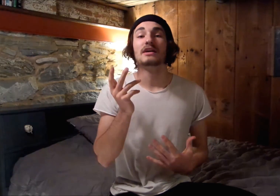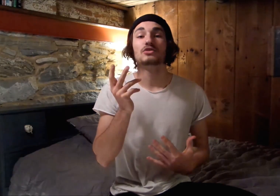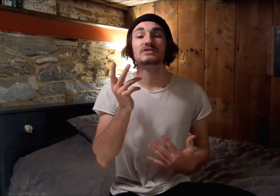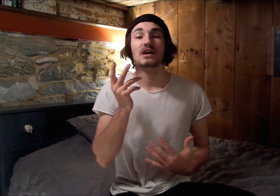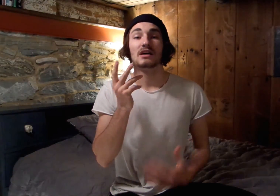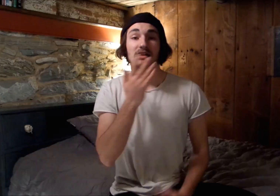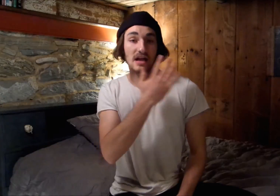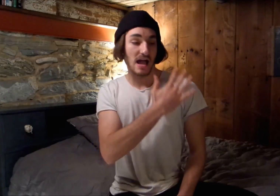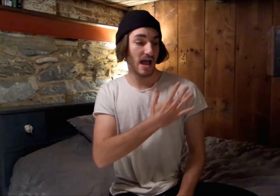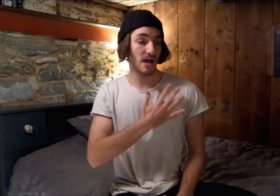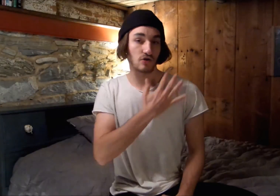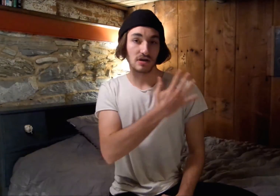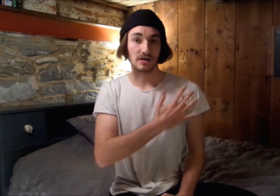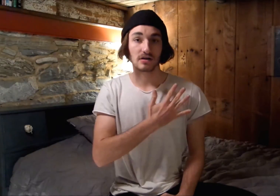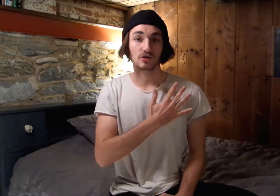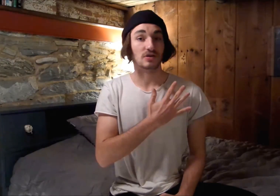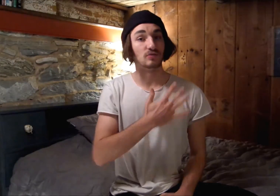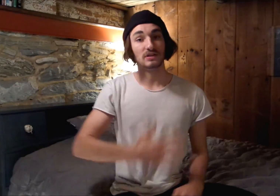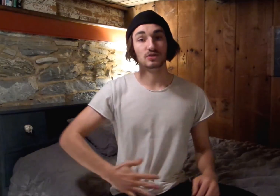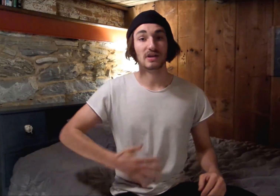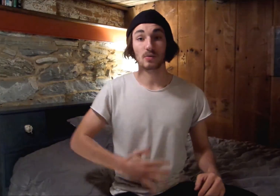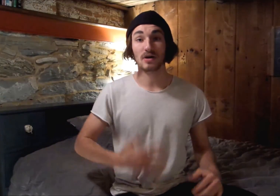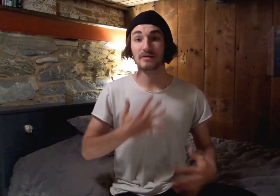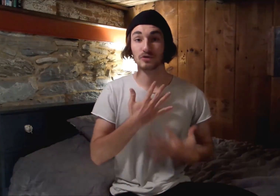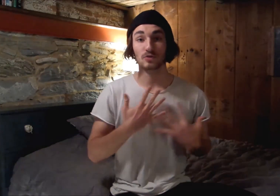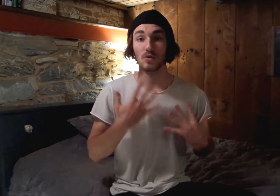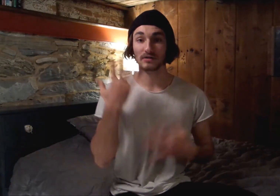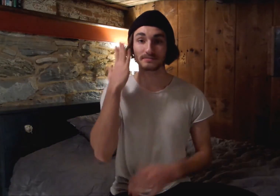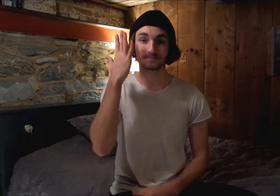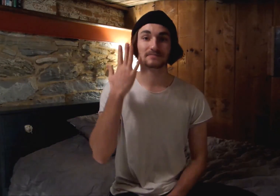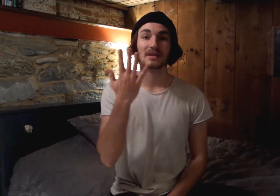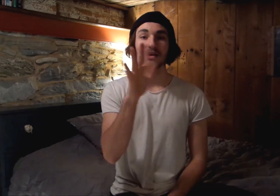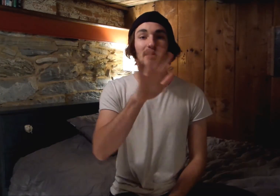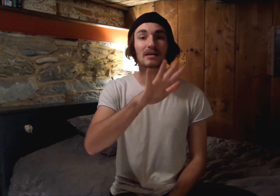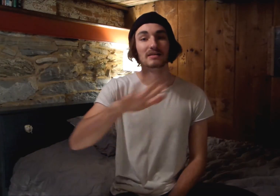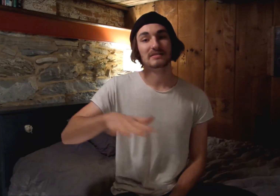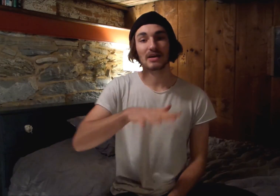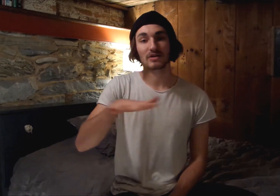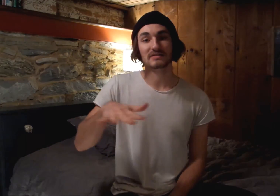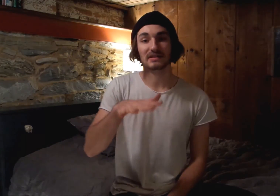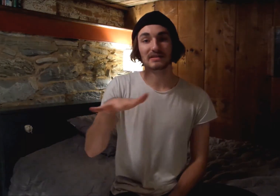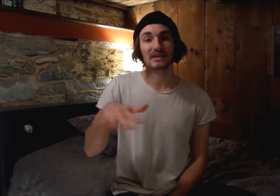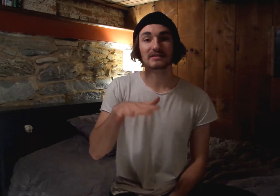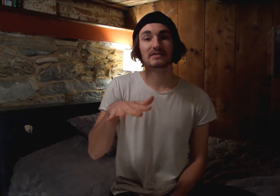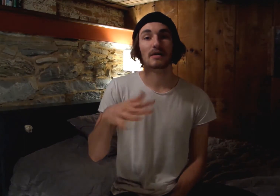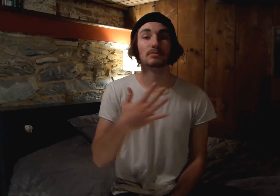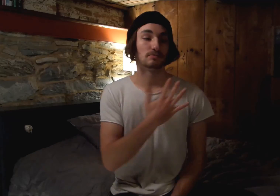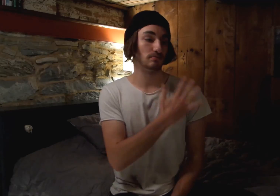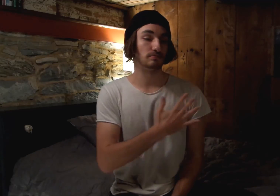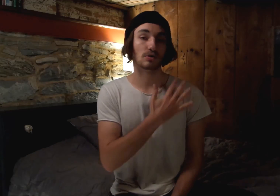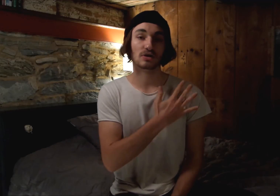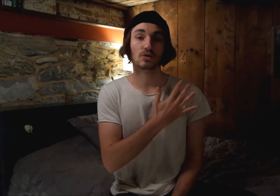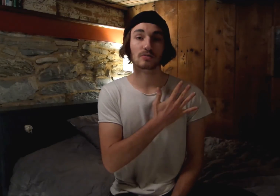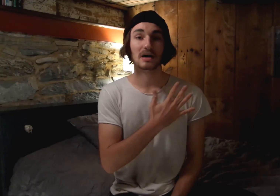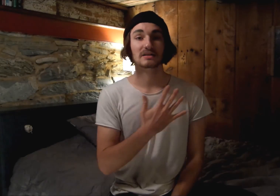Then you sign area. You can really do that wherever you want, because area is like this, but put it on your body